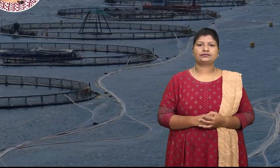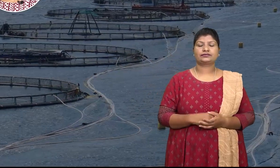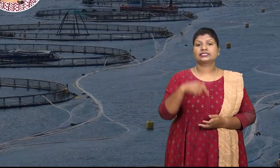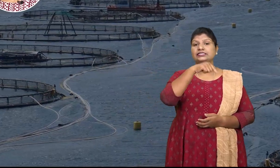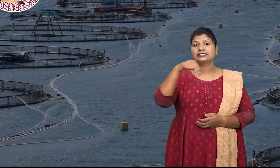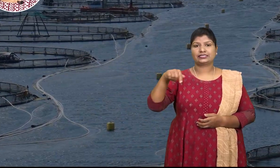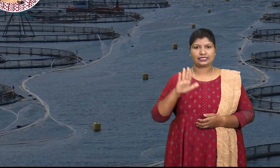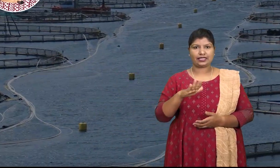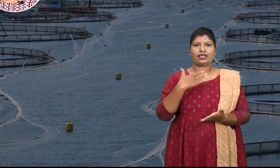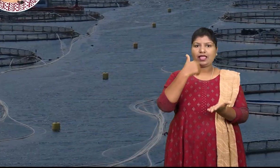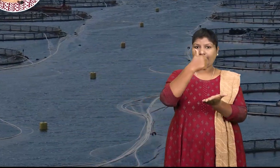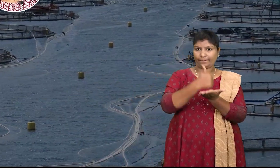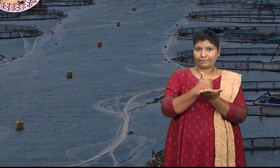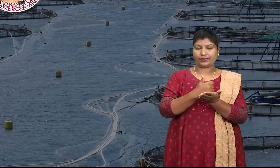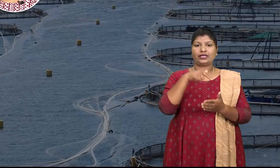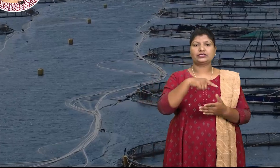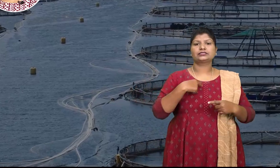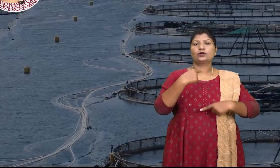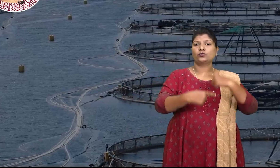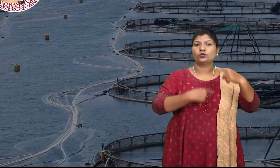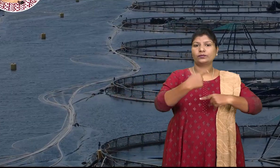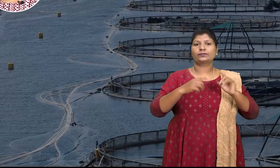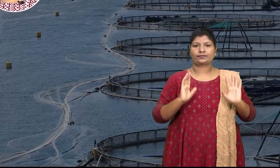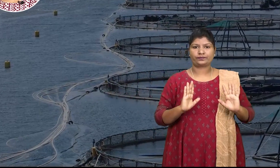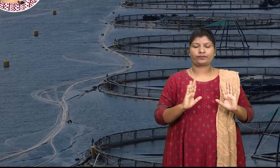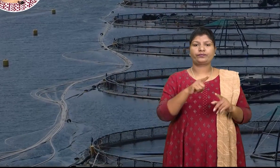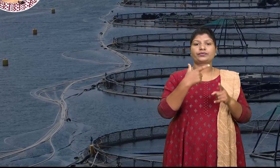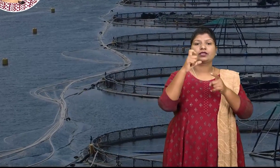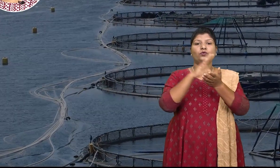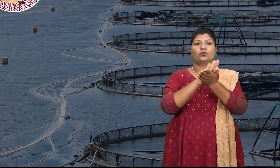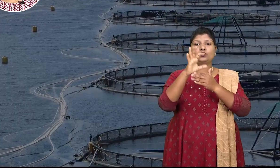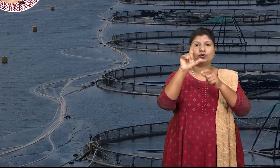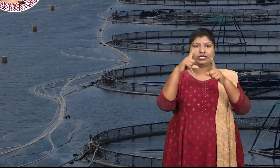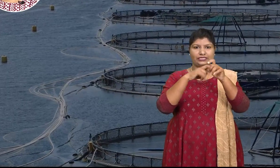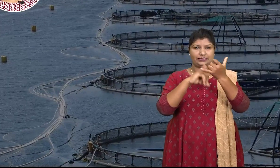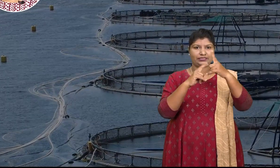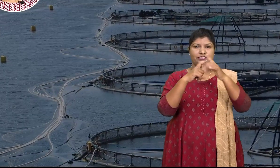These are helpful in the regulation of cholesterol.